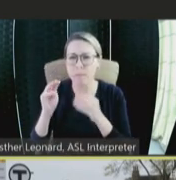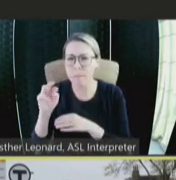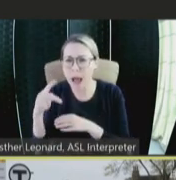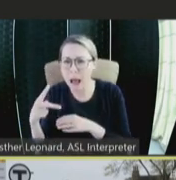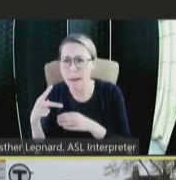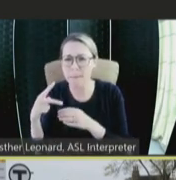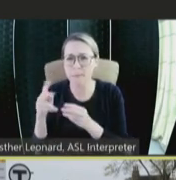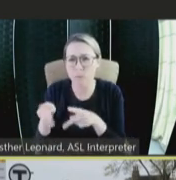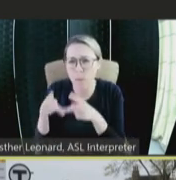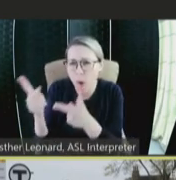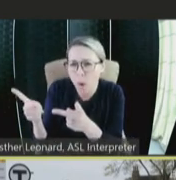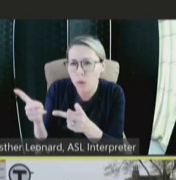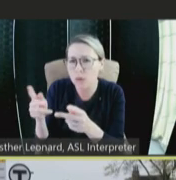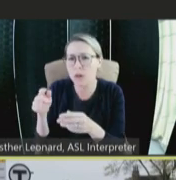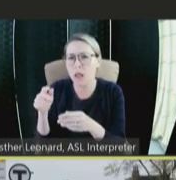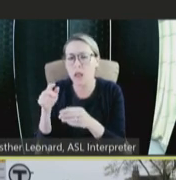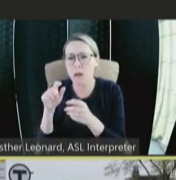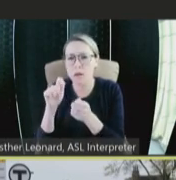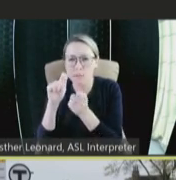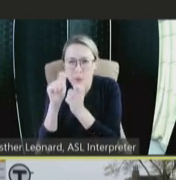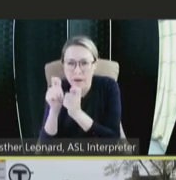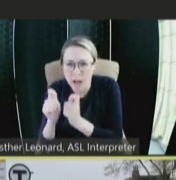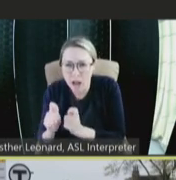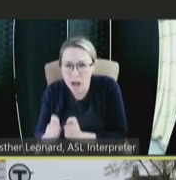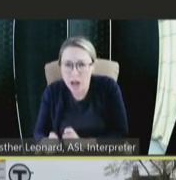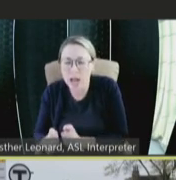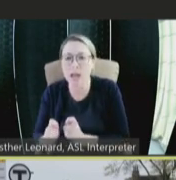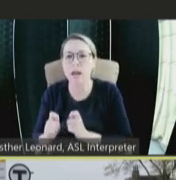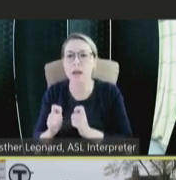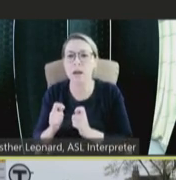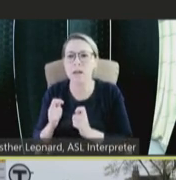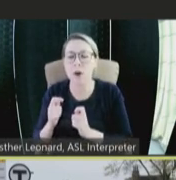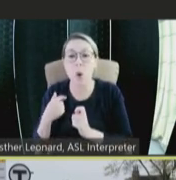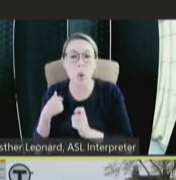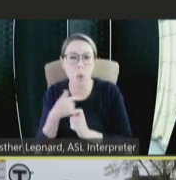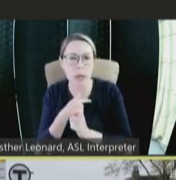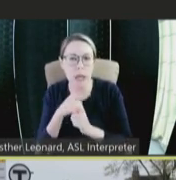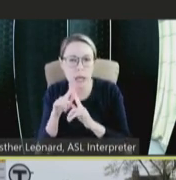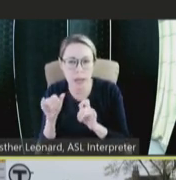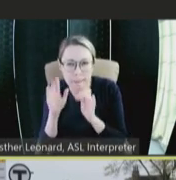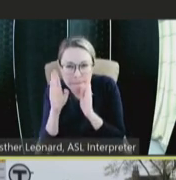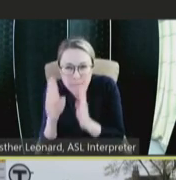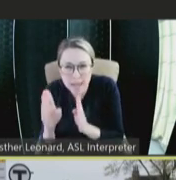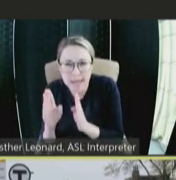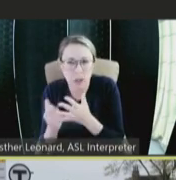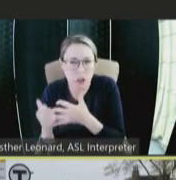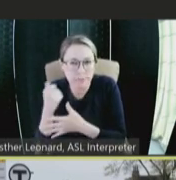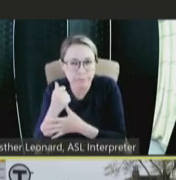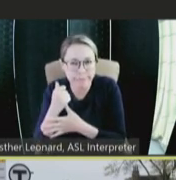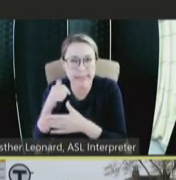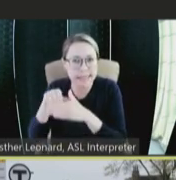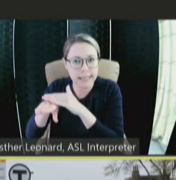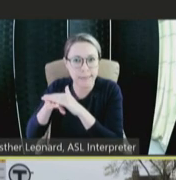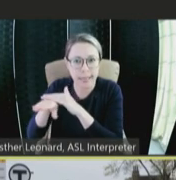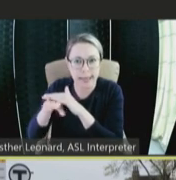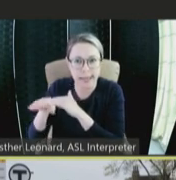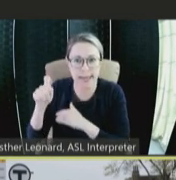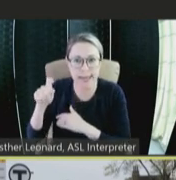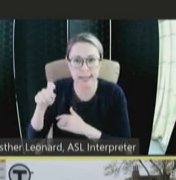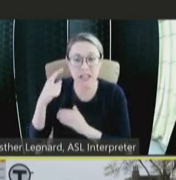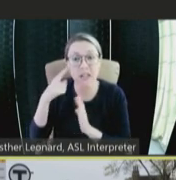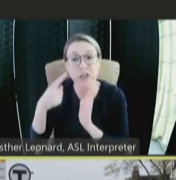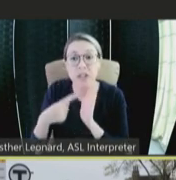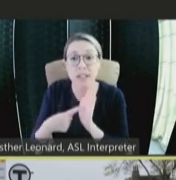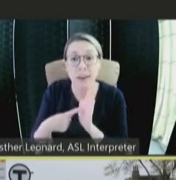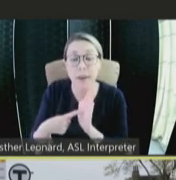we proposed, we are paying particular attention to accessibility needs, including things like